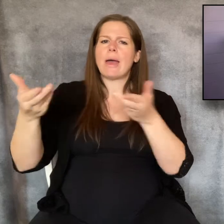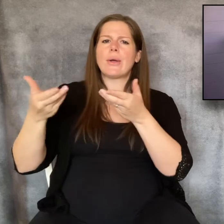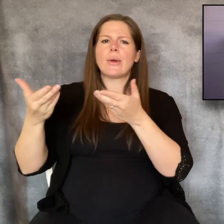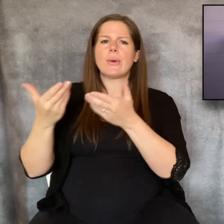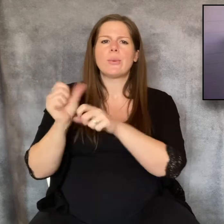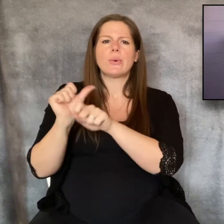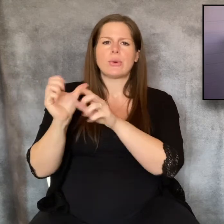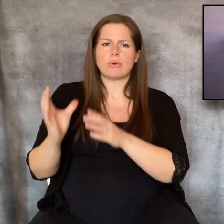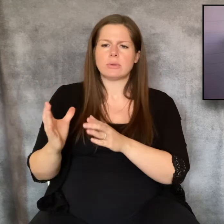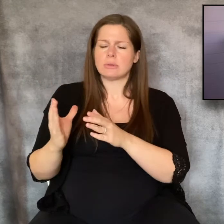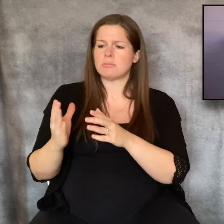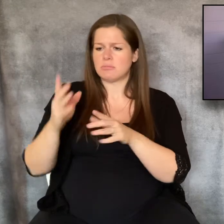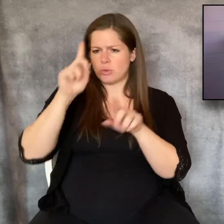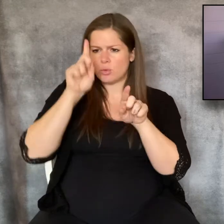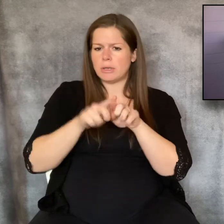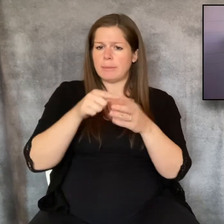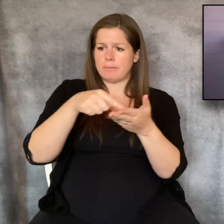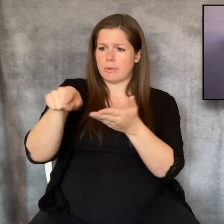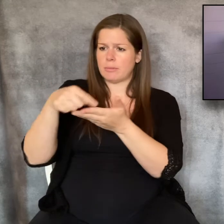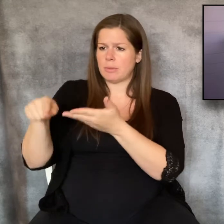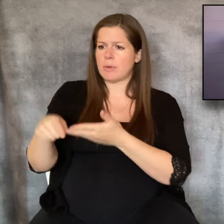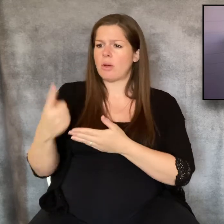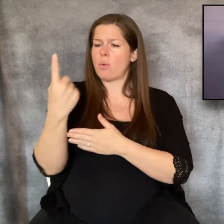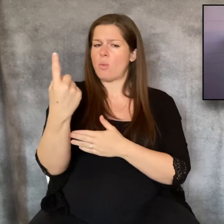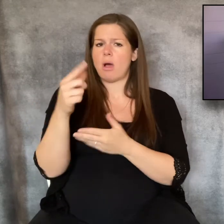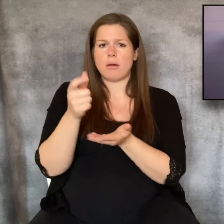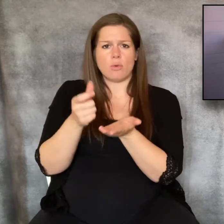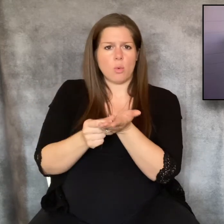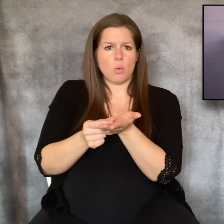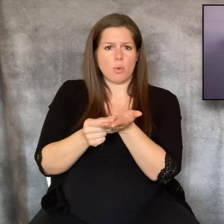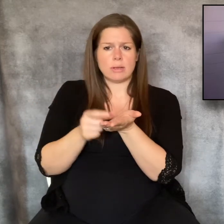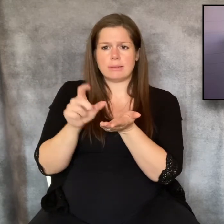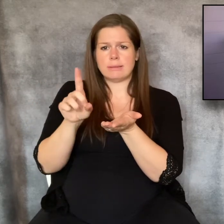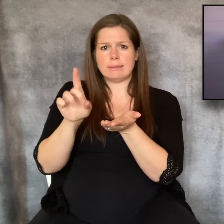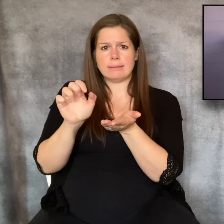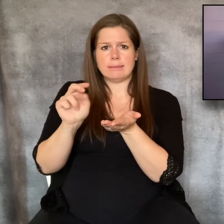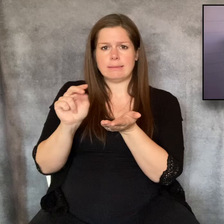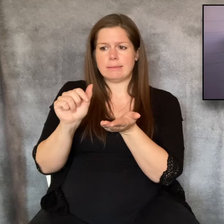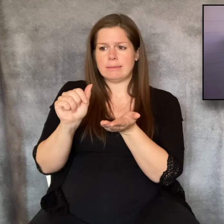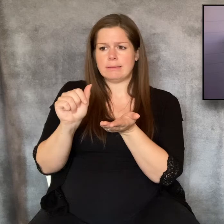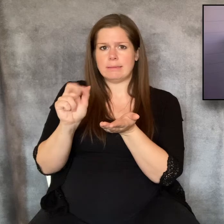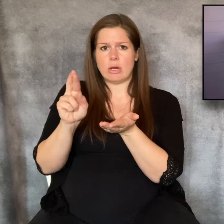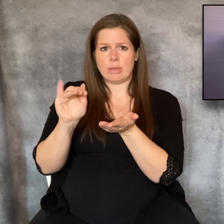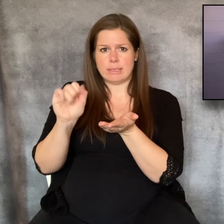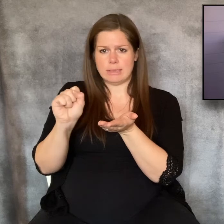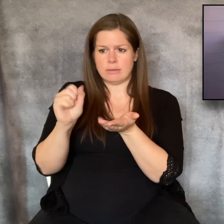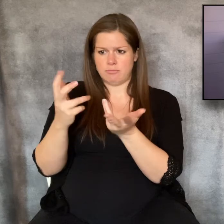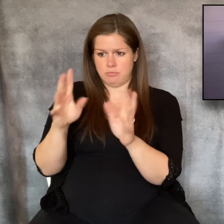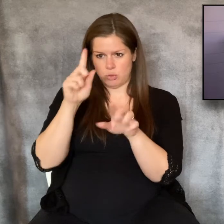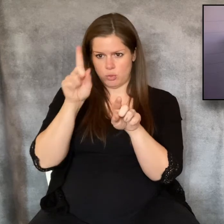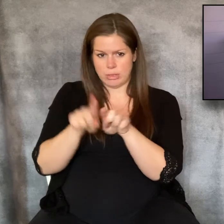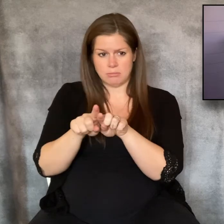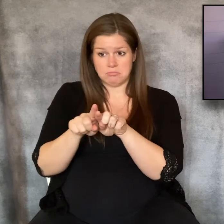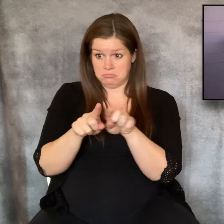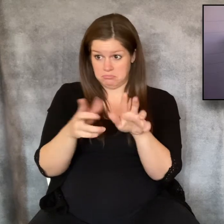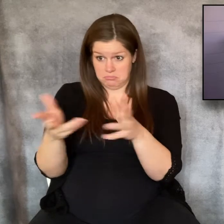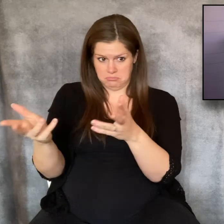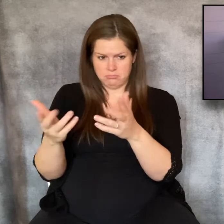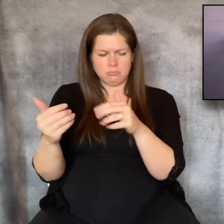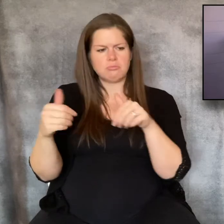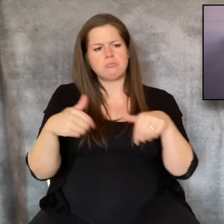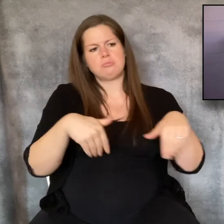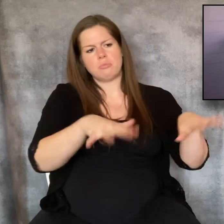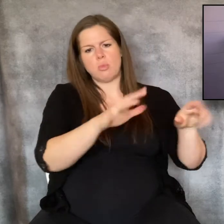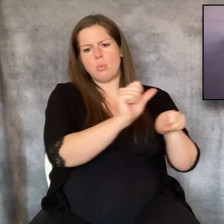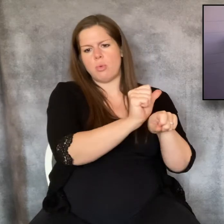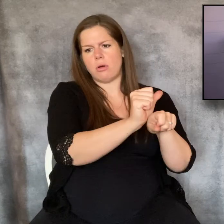with the laborers for a denarius a day, he sent them into his vineyard. And going out about the third